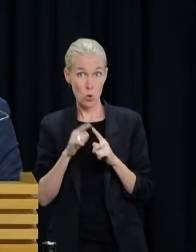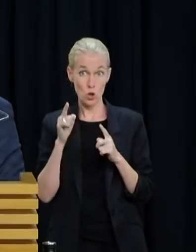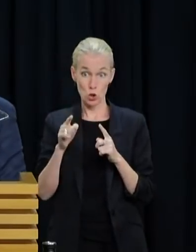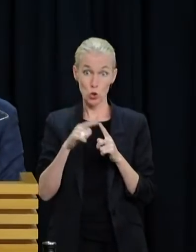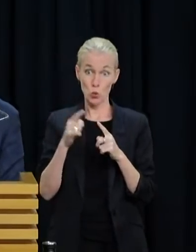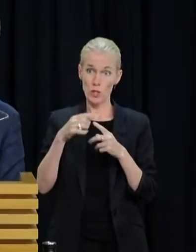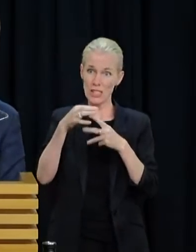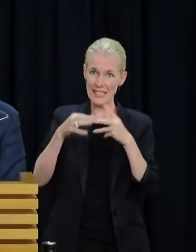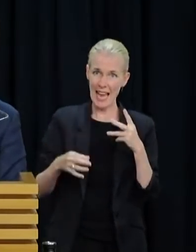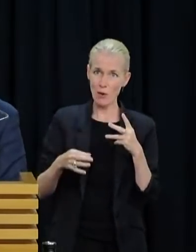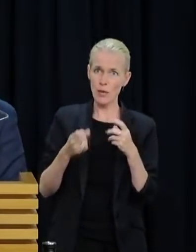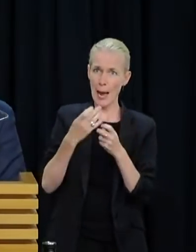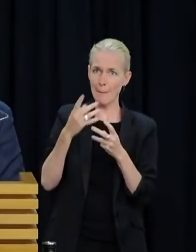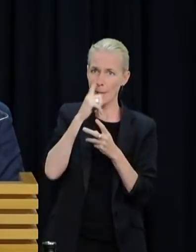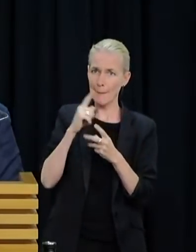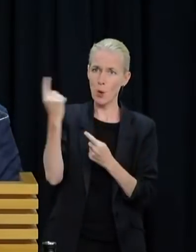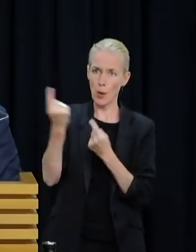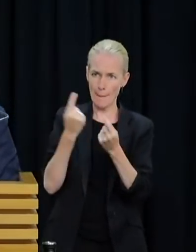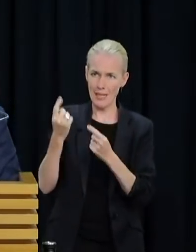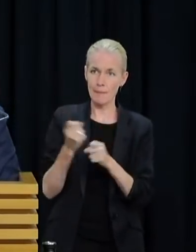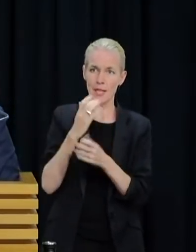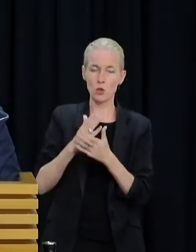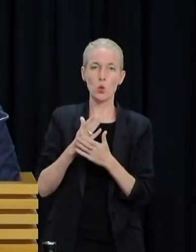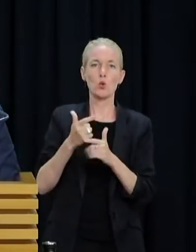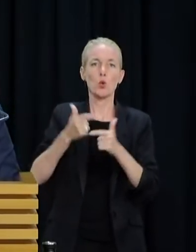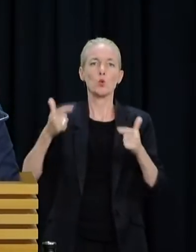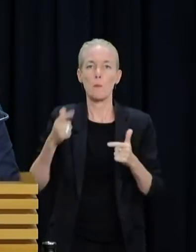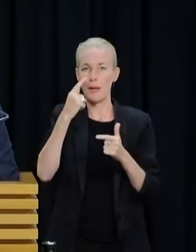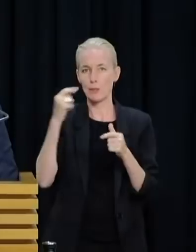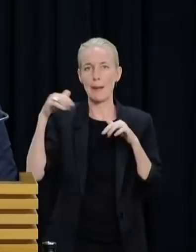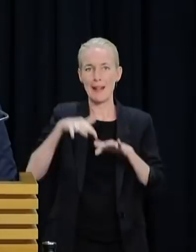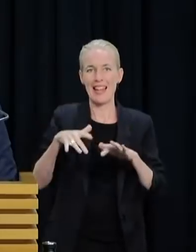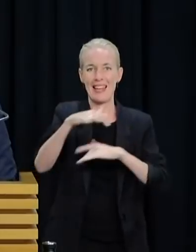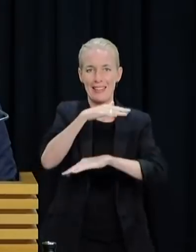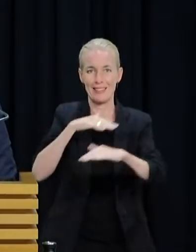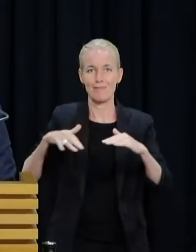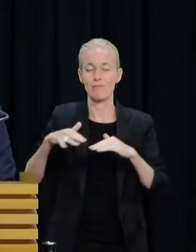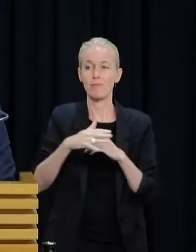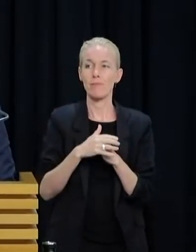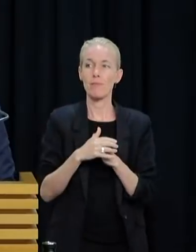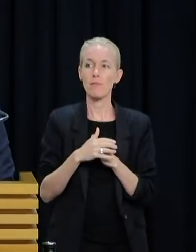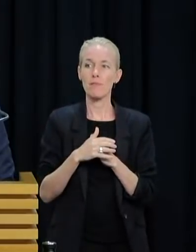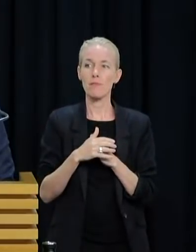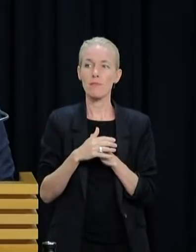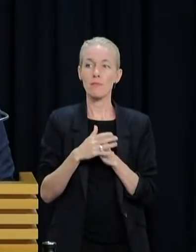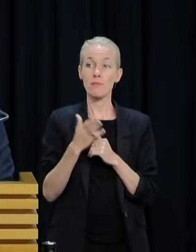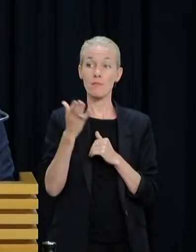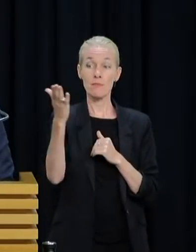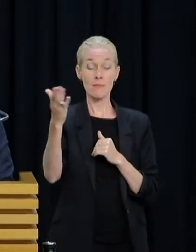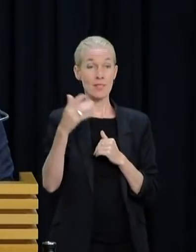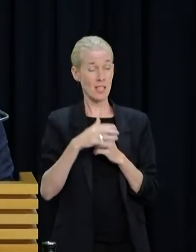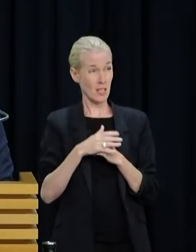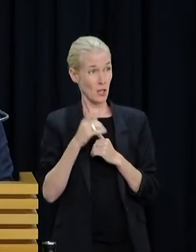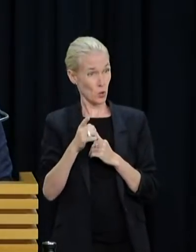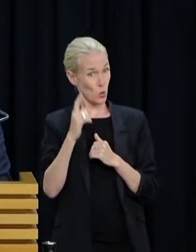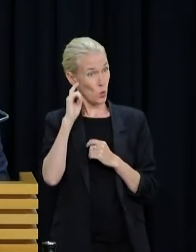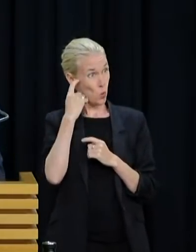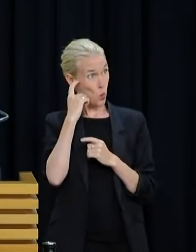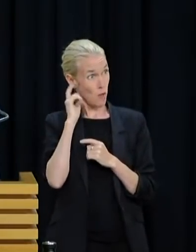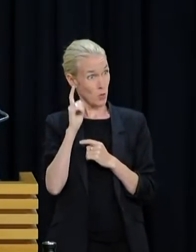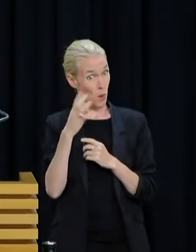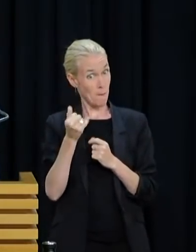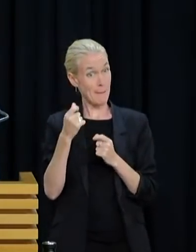in. Are you concerned about getting some false negatives from Kmart customers who are rushing out to get a test today rather than waiting till tomorrow?